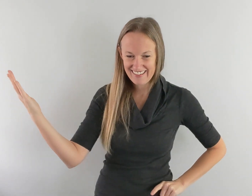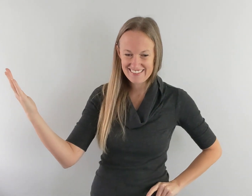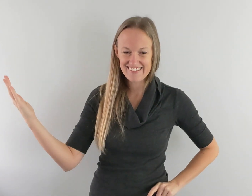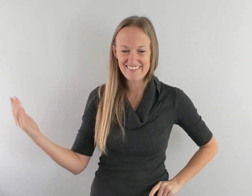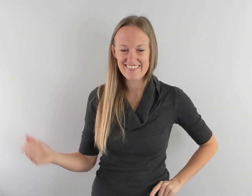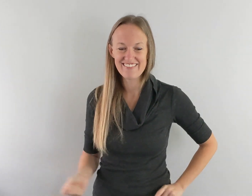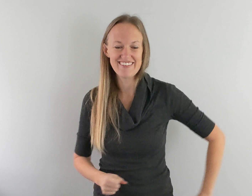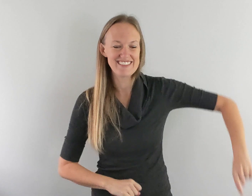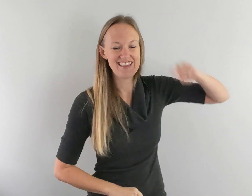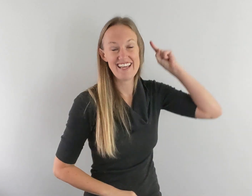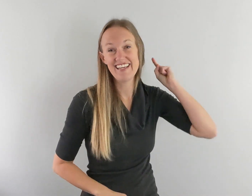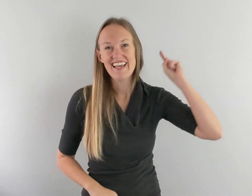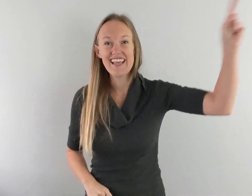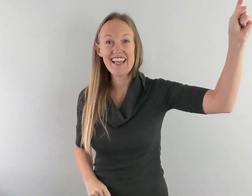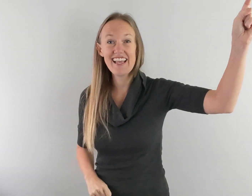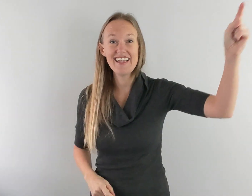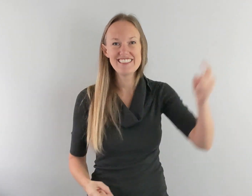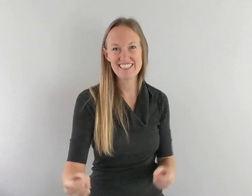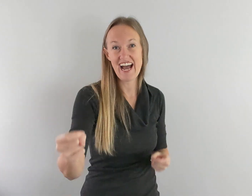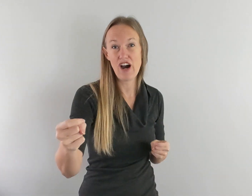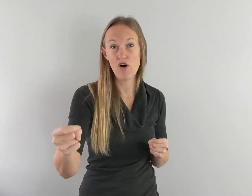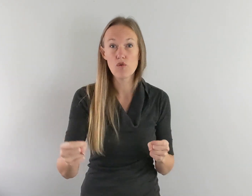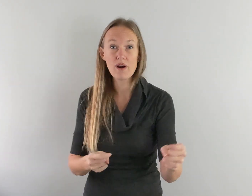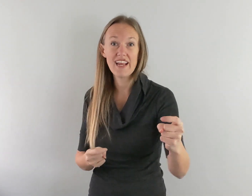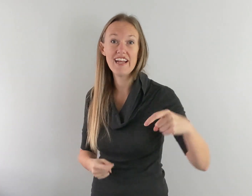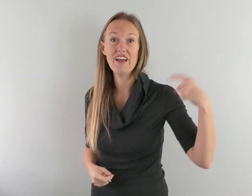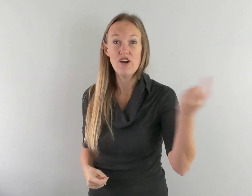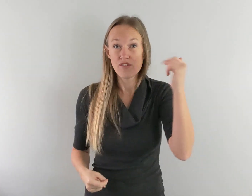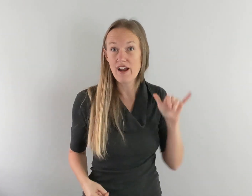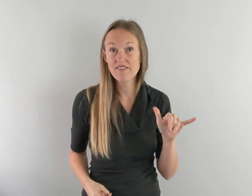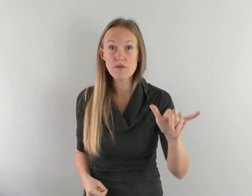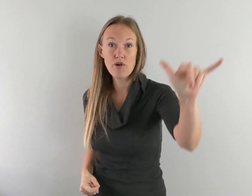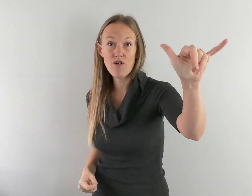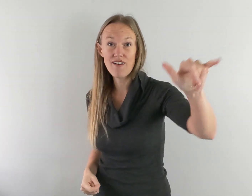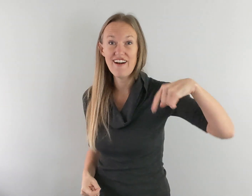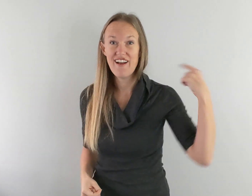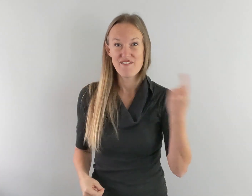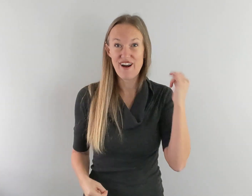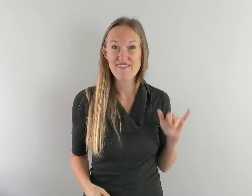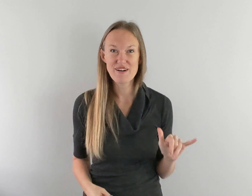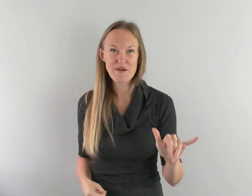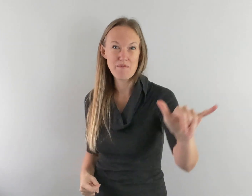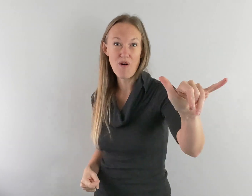Kings and Lord of Lords, and then He shall reign forevermore,